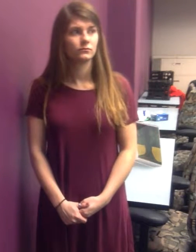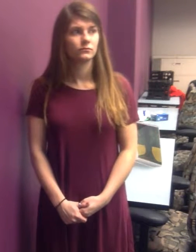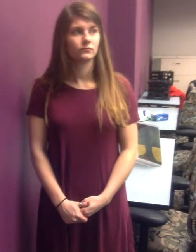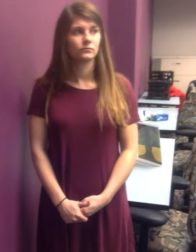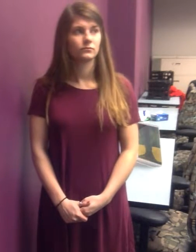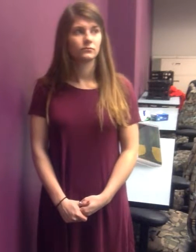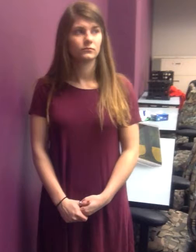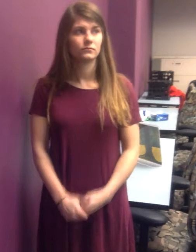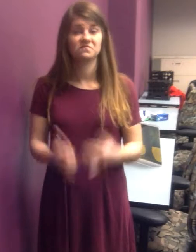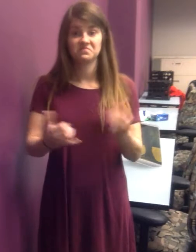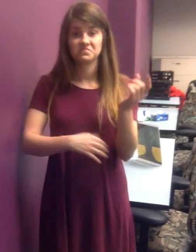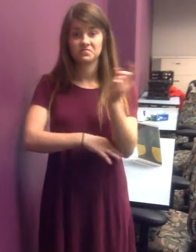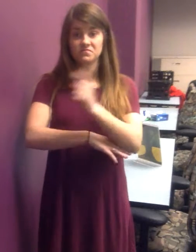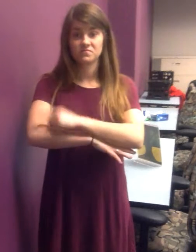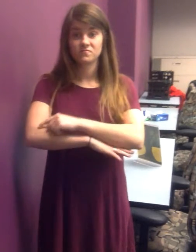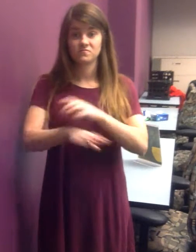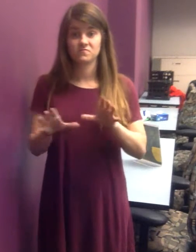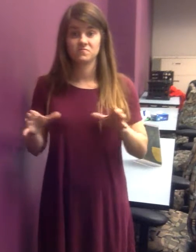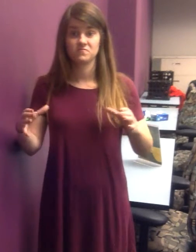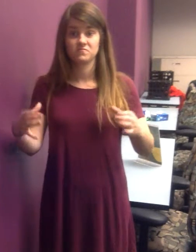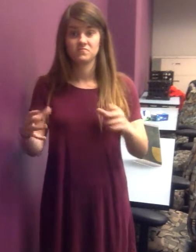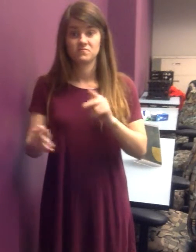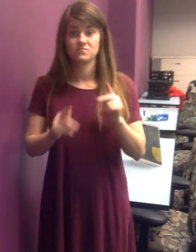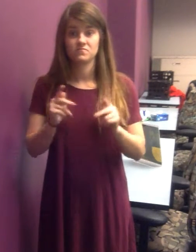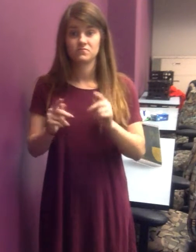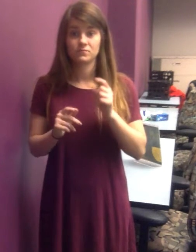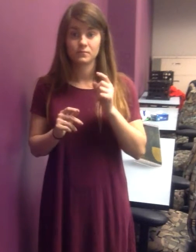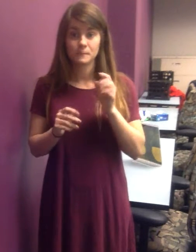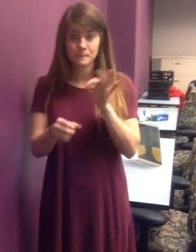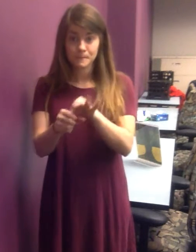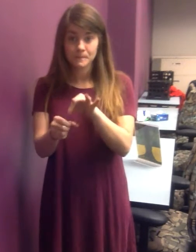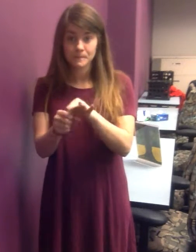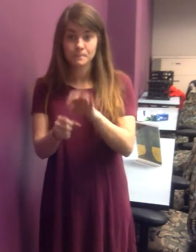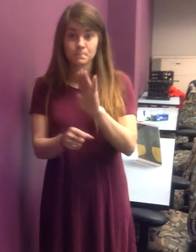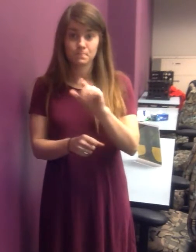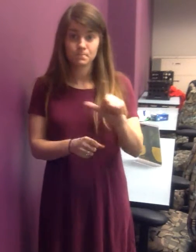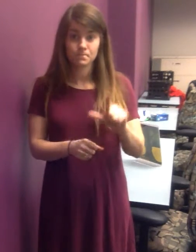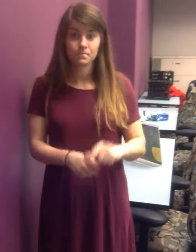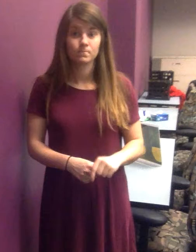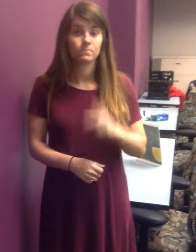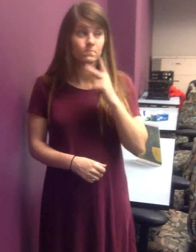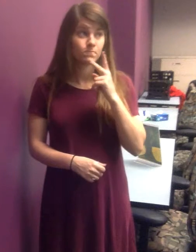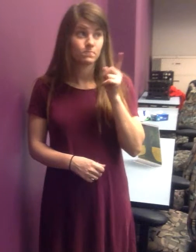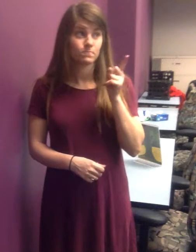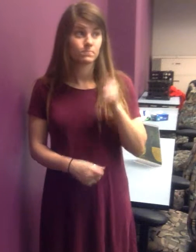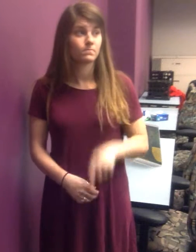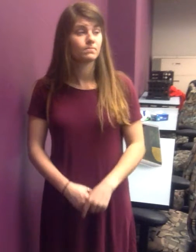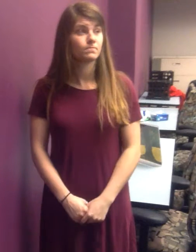soft consensus for taking action ran into the bitter partisan divisions in Congress. Congressional hearings on cap and trade would become a